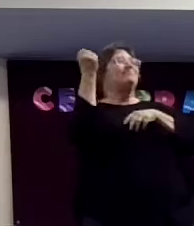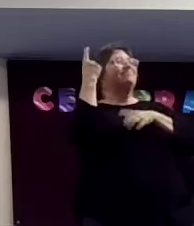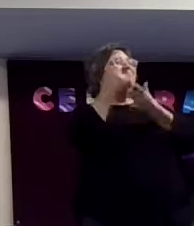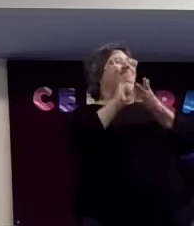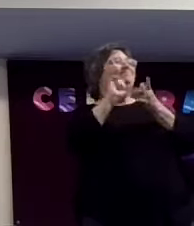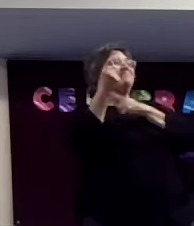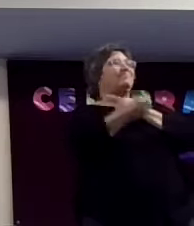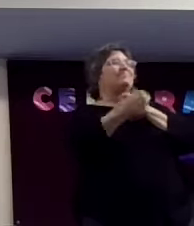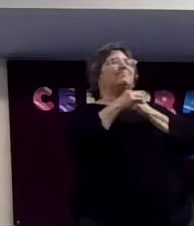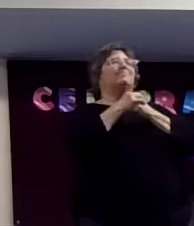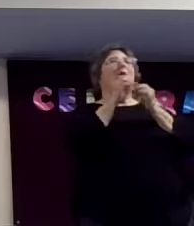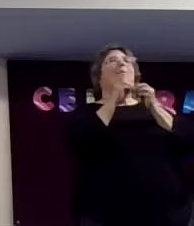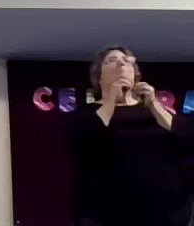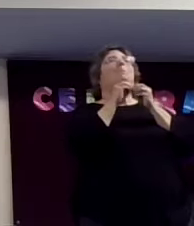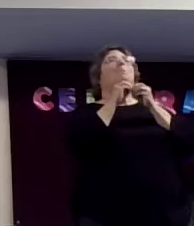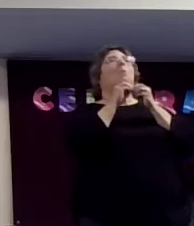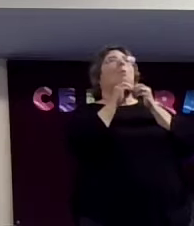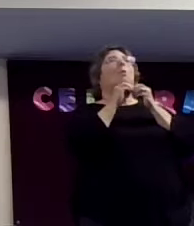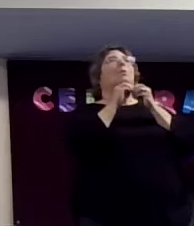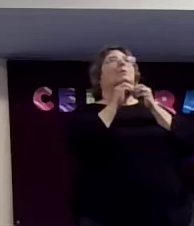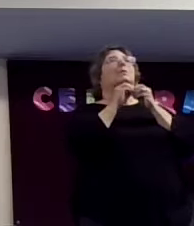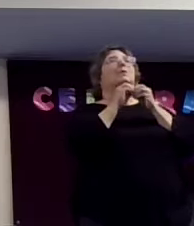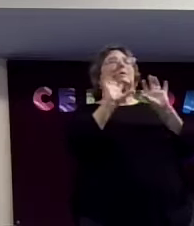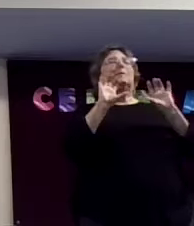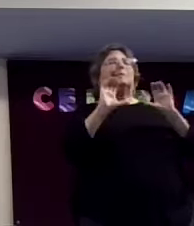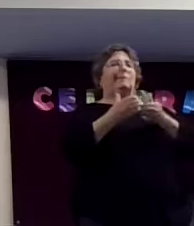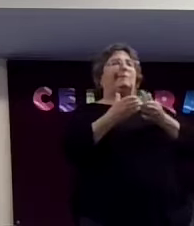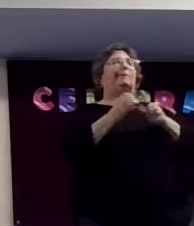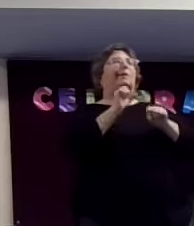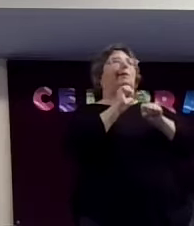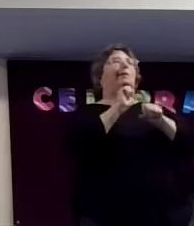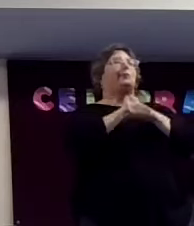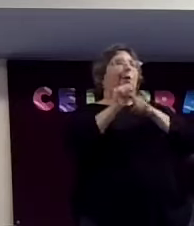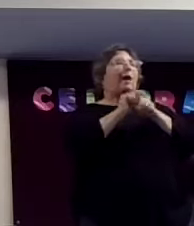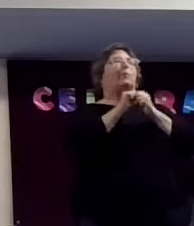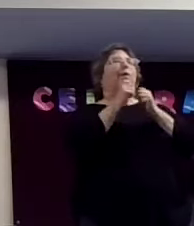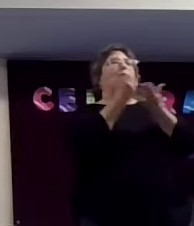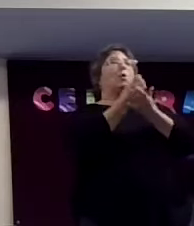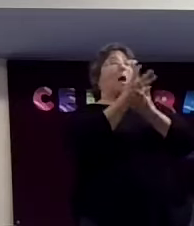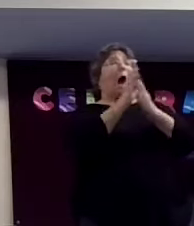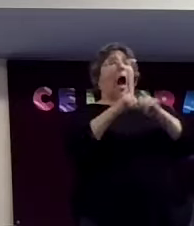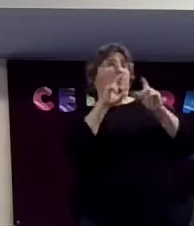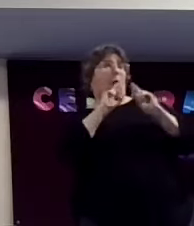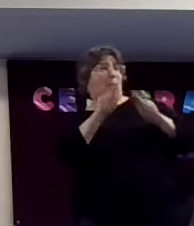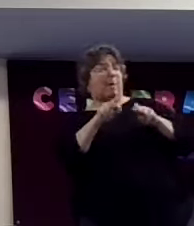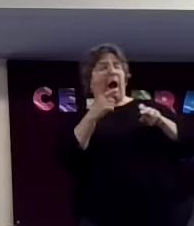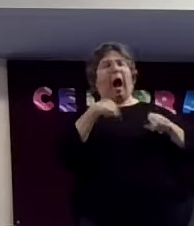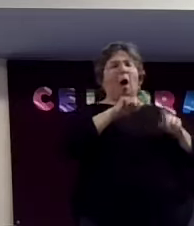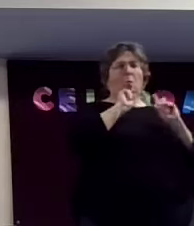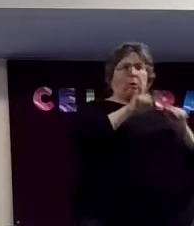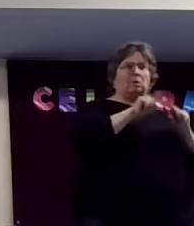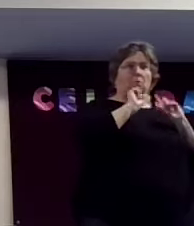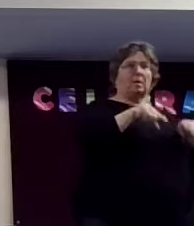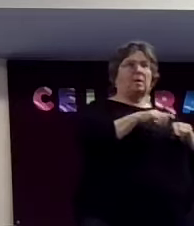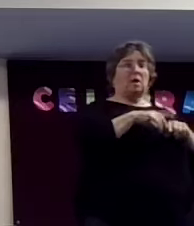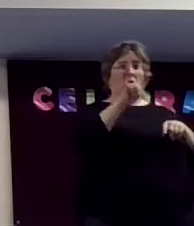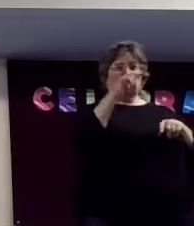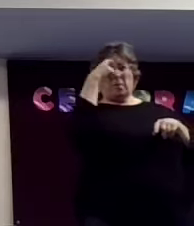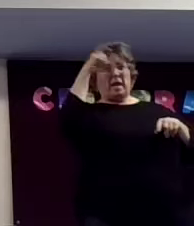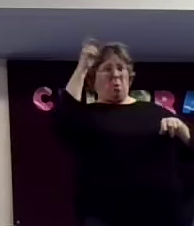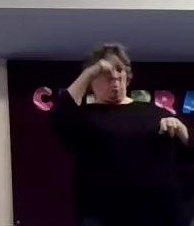some of these situations and more cohesive training with social workers, how they respond to certain things and how we should respond. Do you